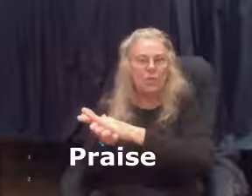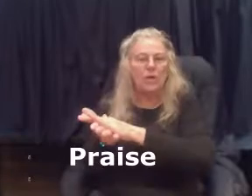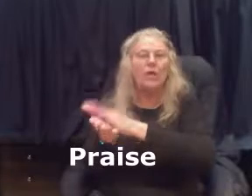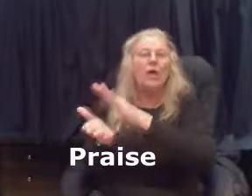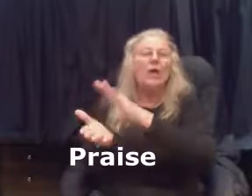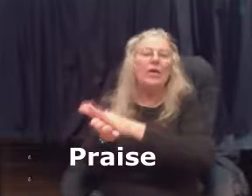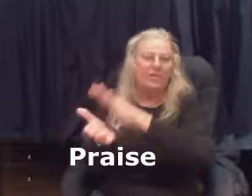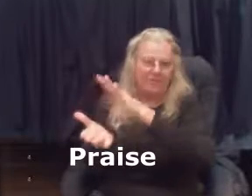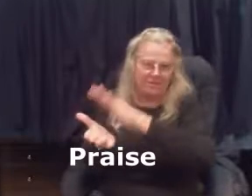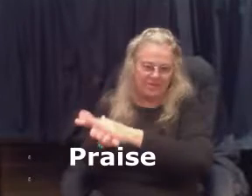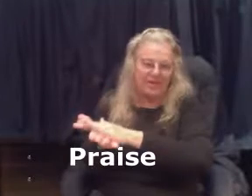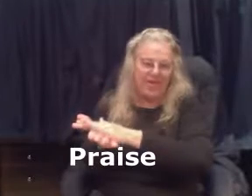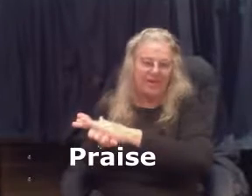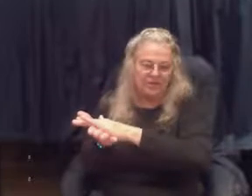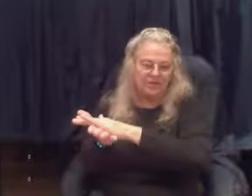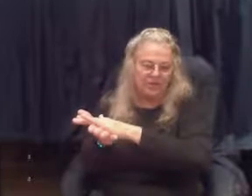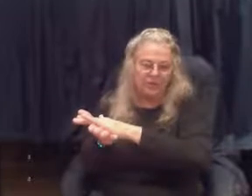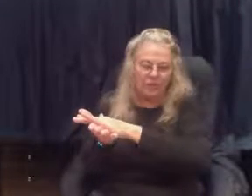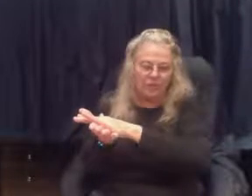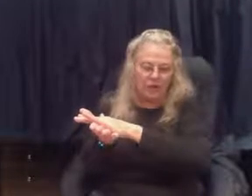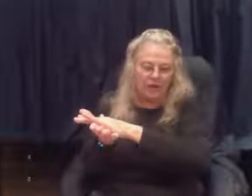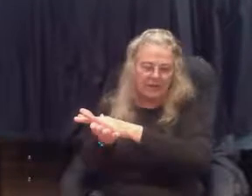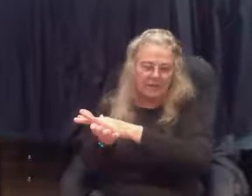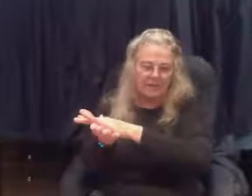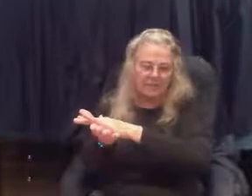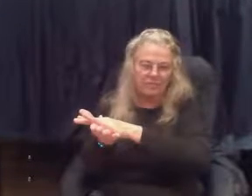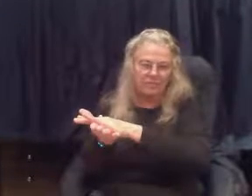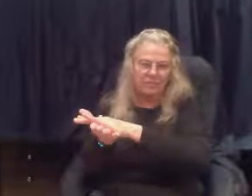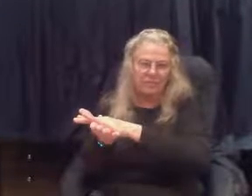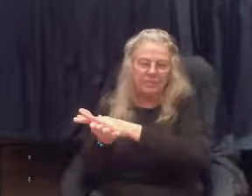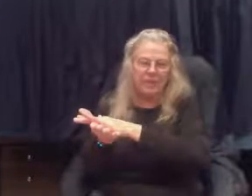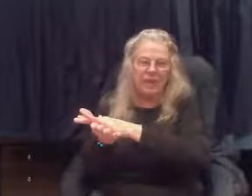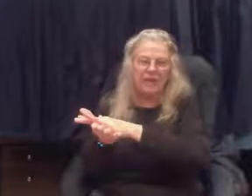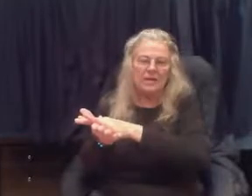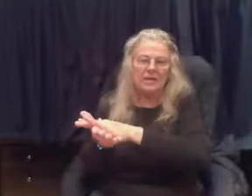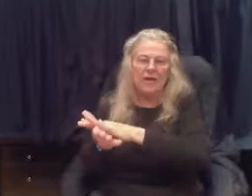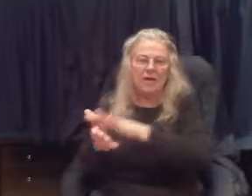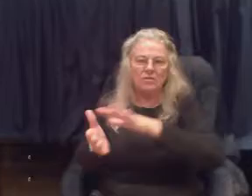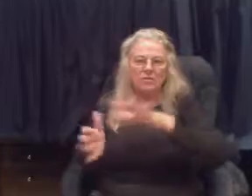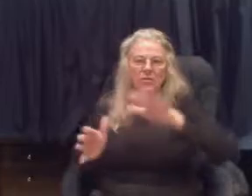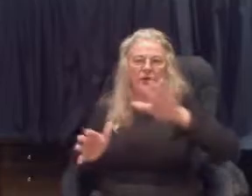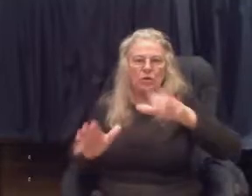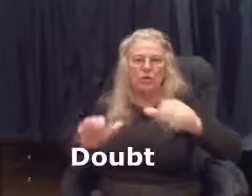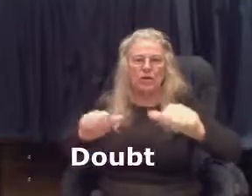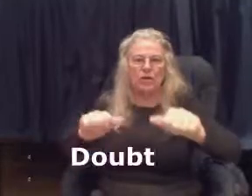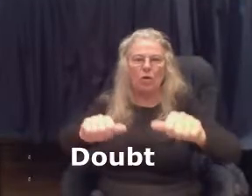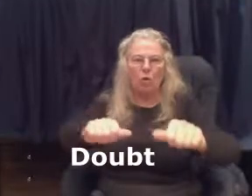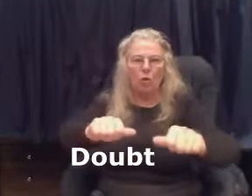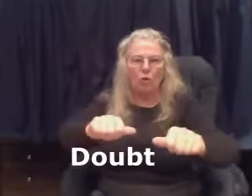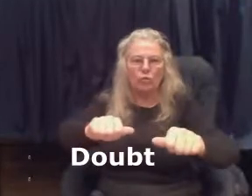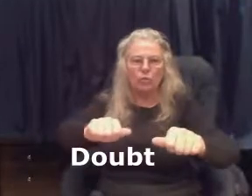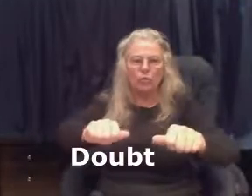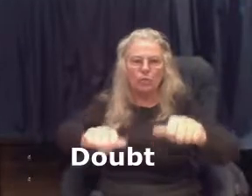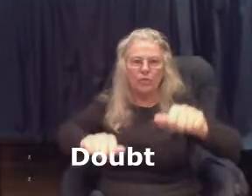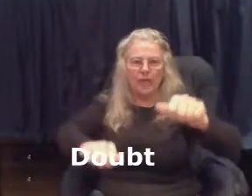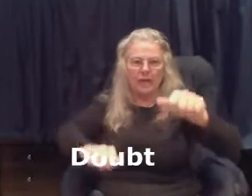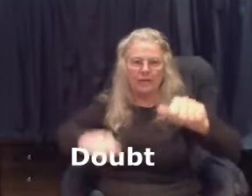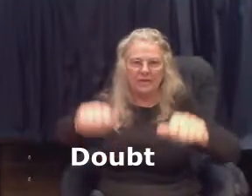someone. That is the word for praise. Doubt, you get a hold, both hands in an